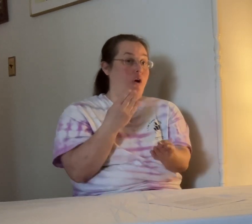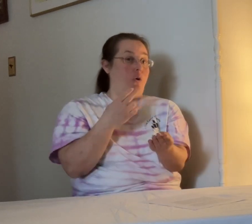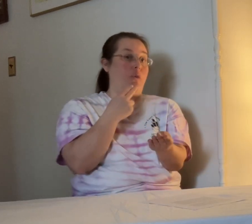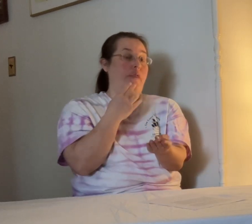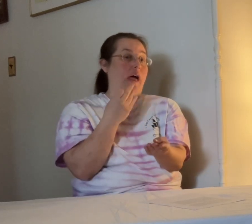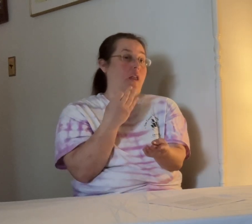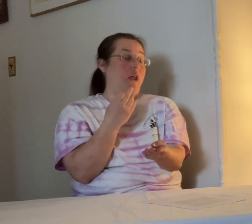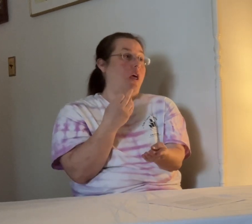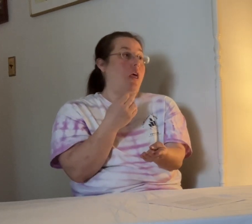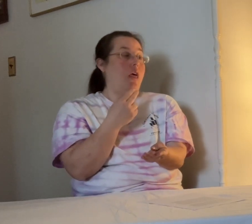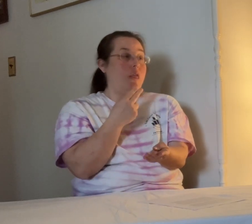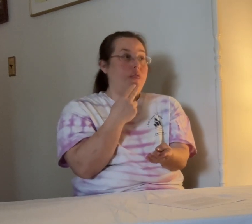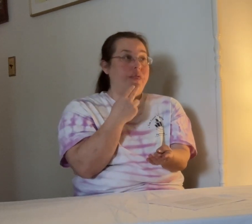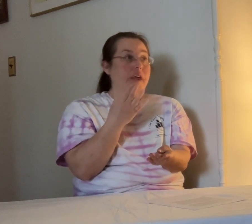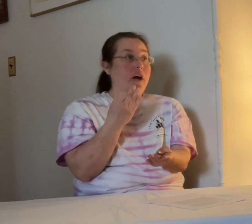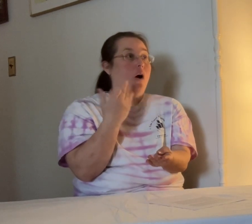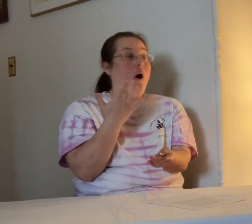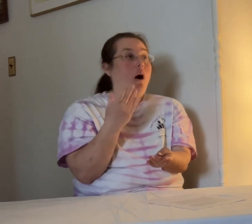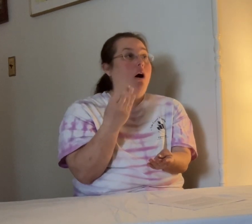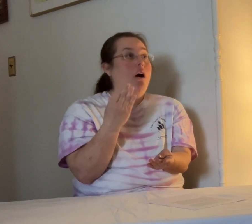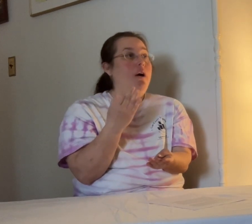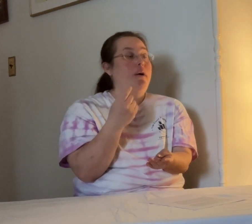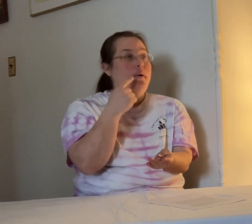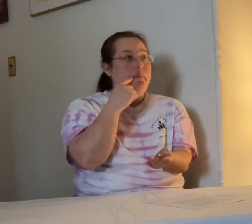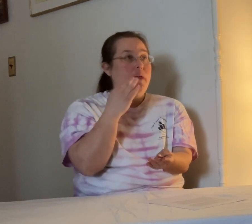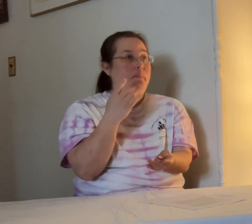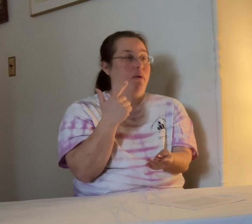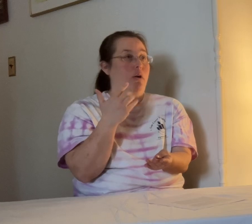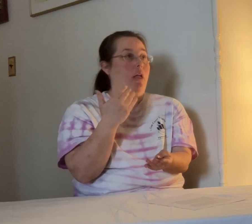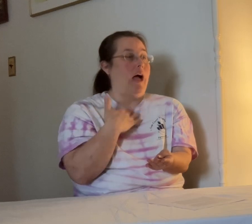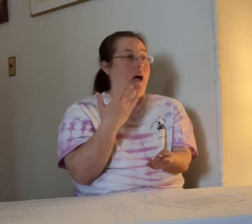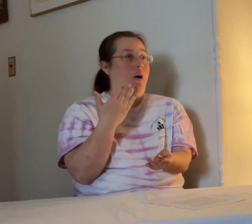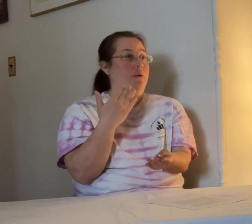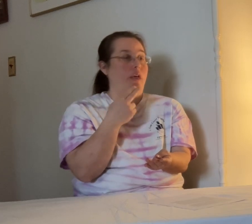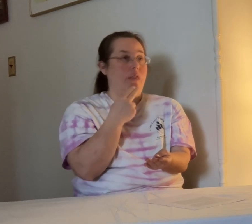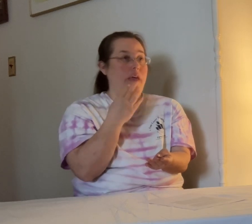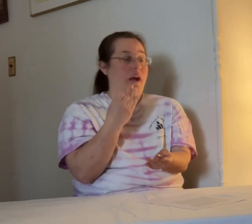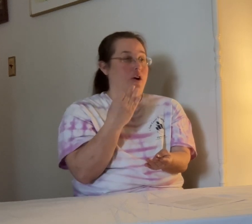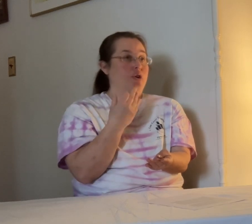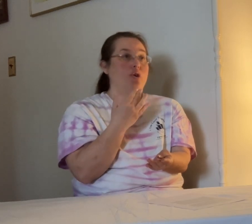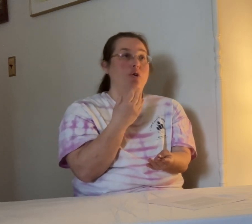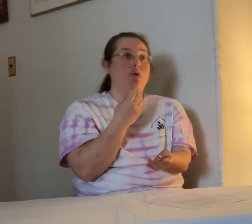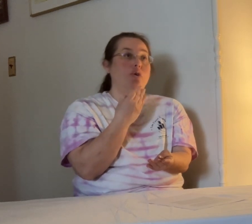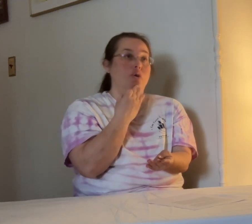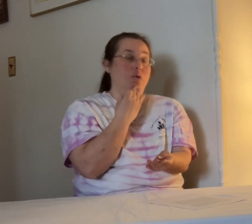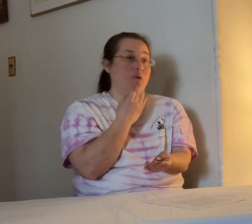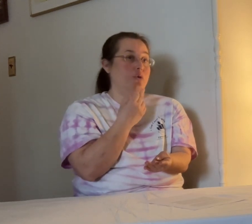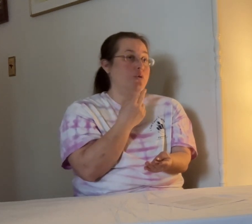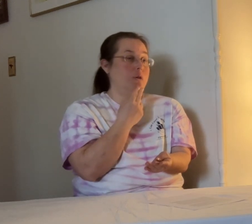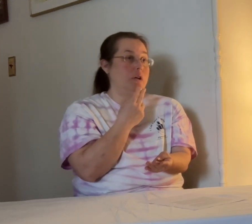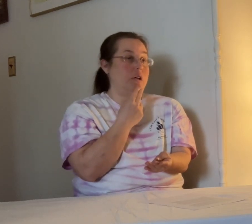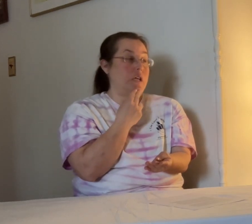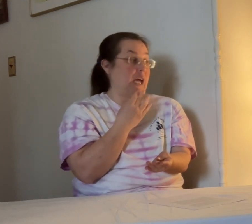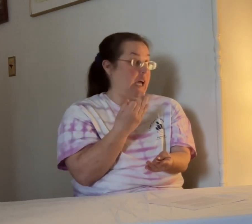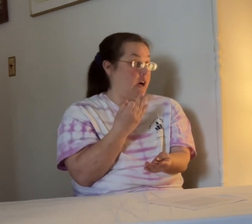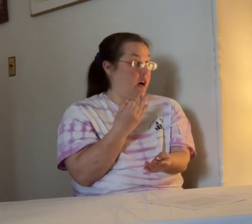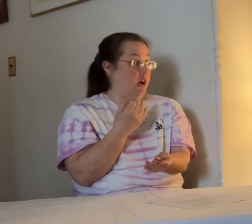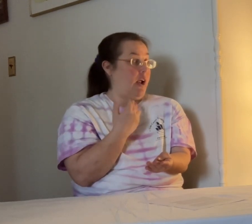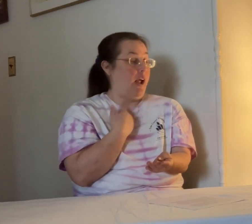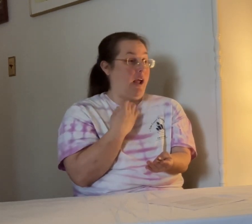know that there are people out there who care